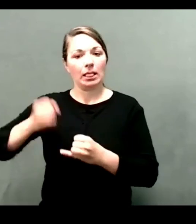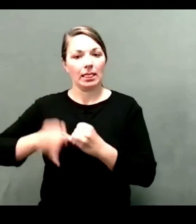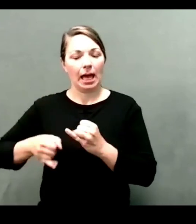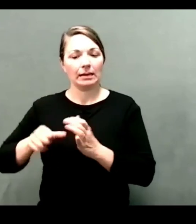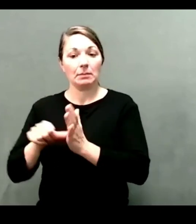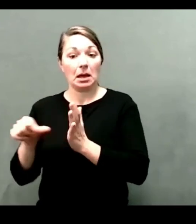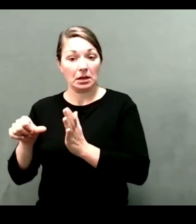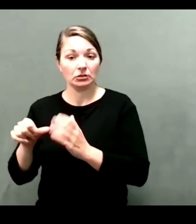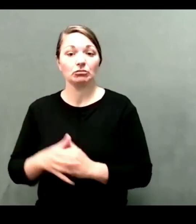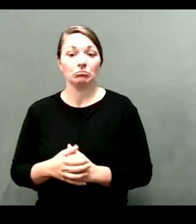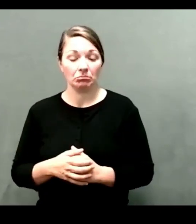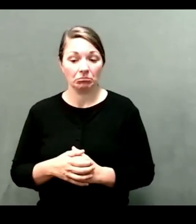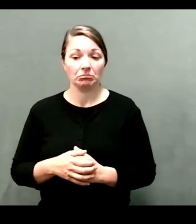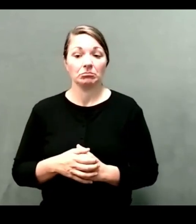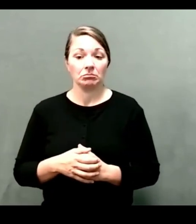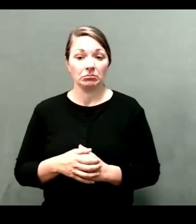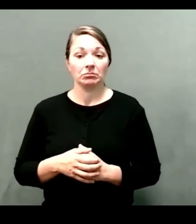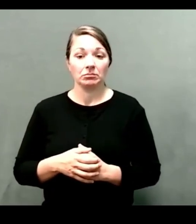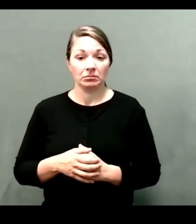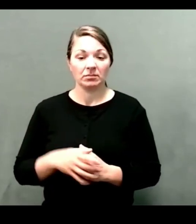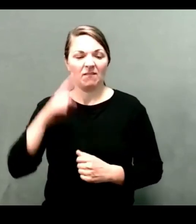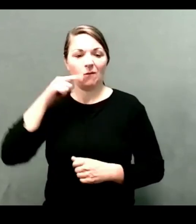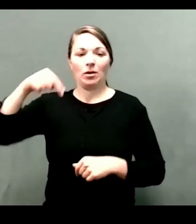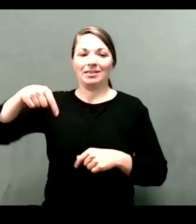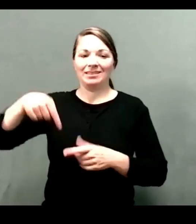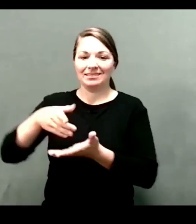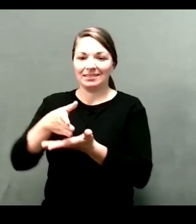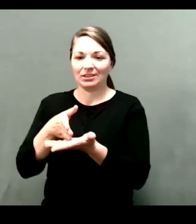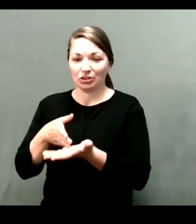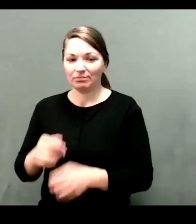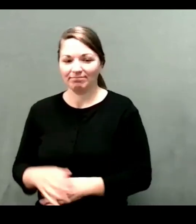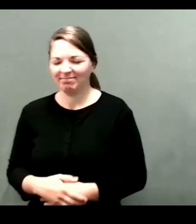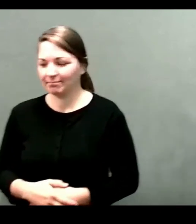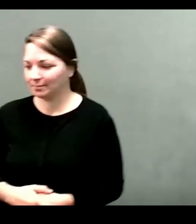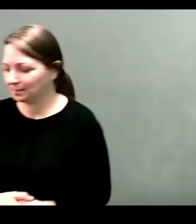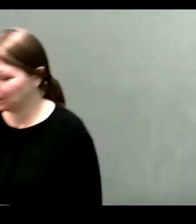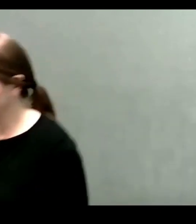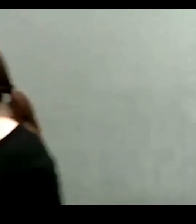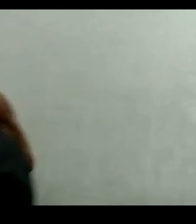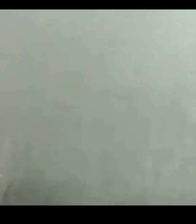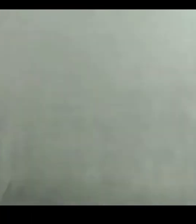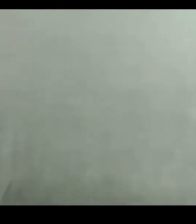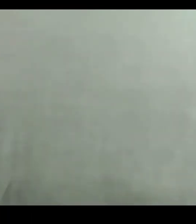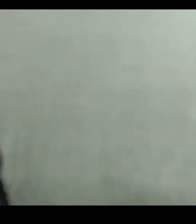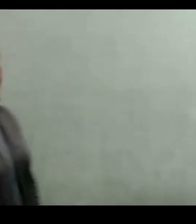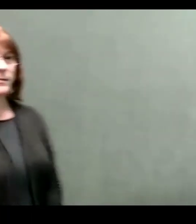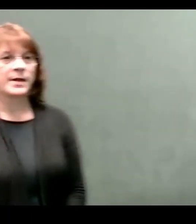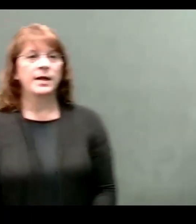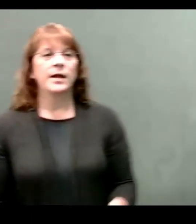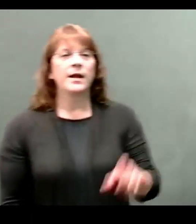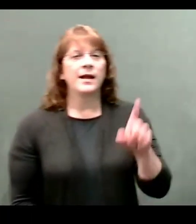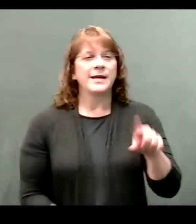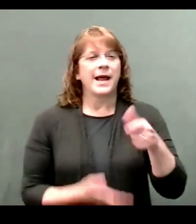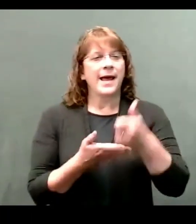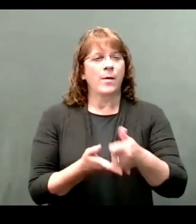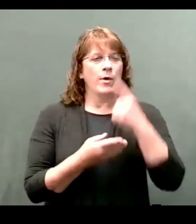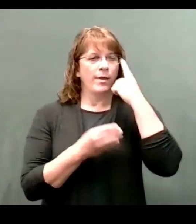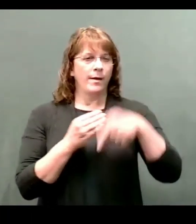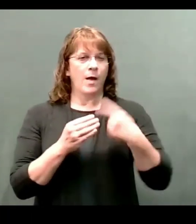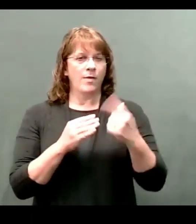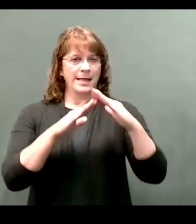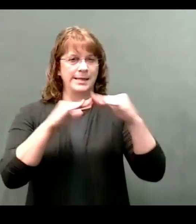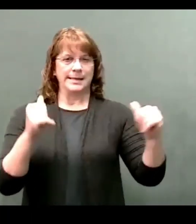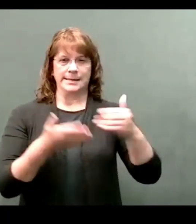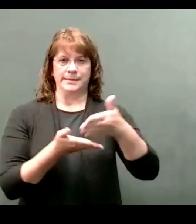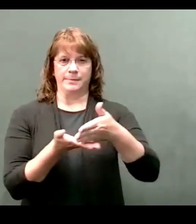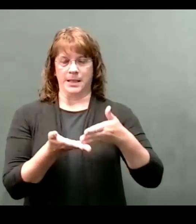page here, this last page for this section is meant to help us think about that systems